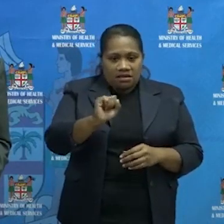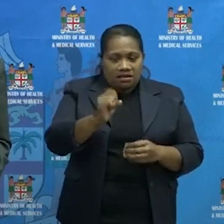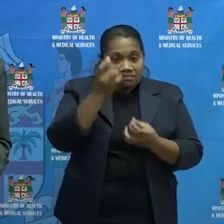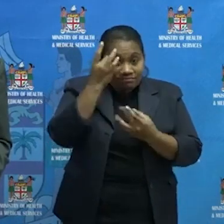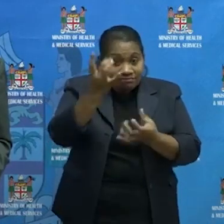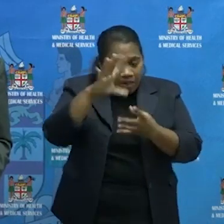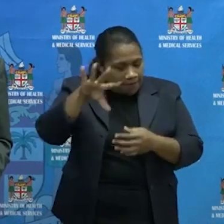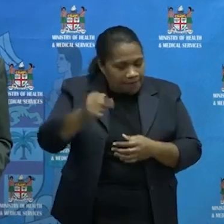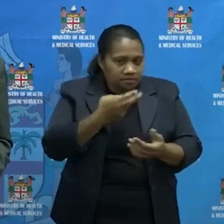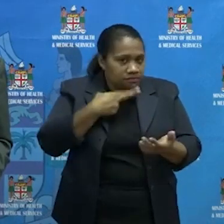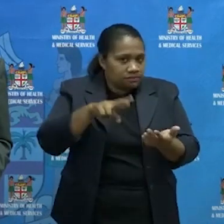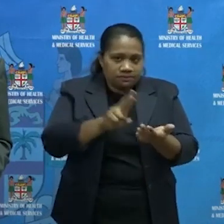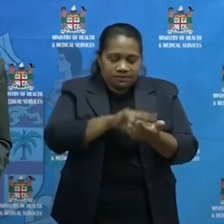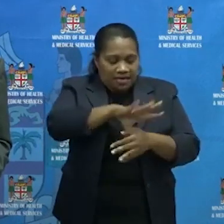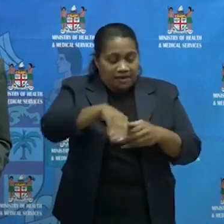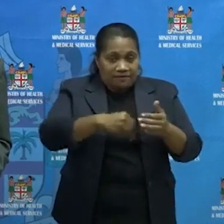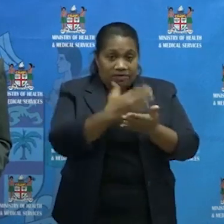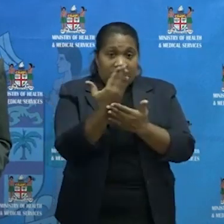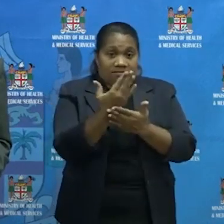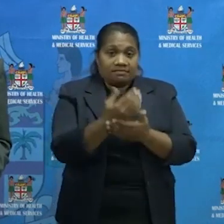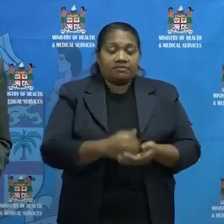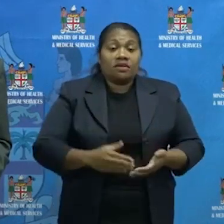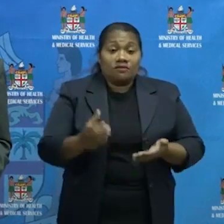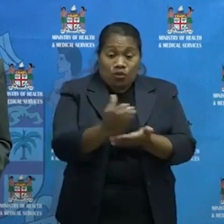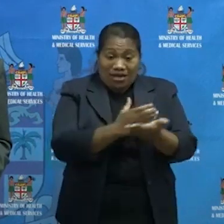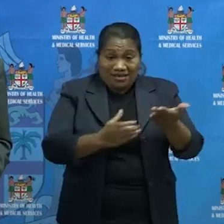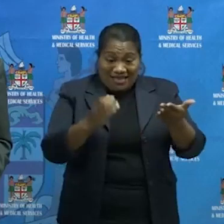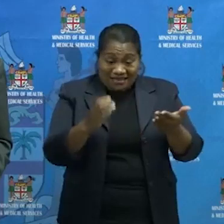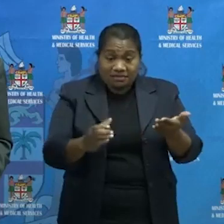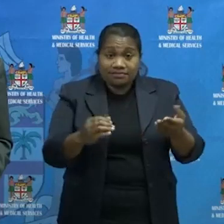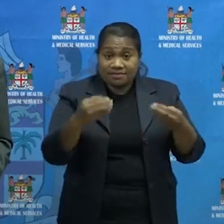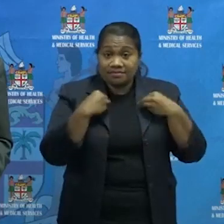Customer-facing businesses should limit customer capacity to 50%.